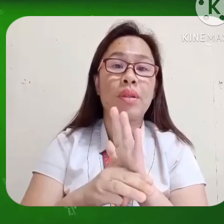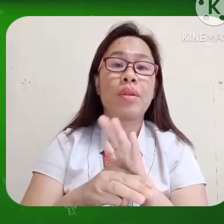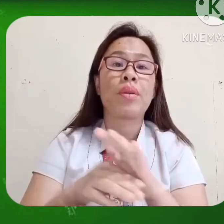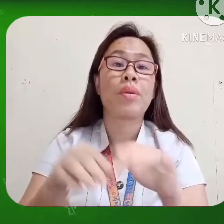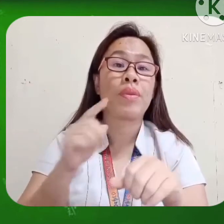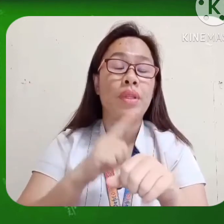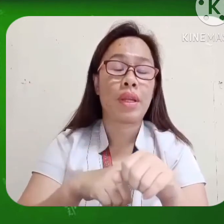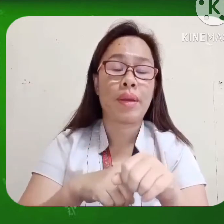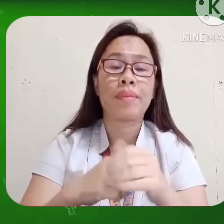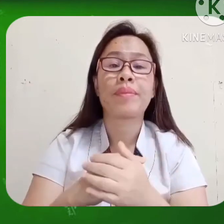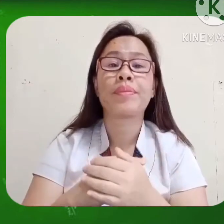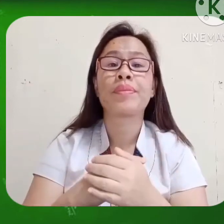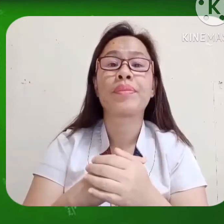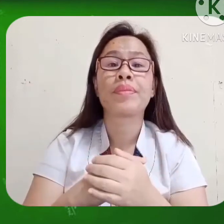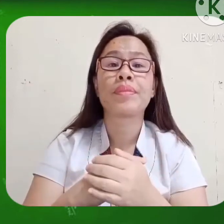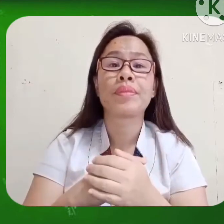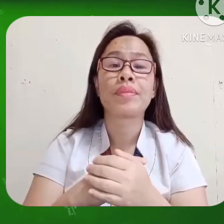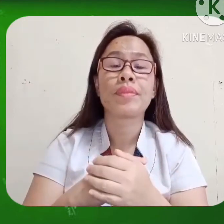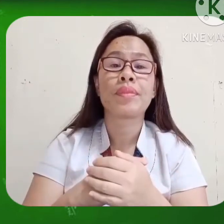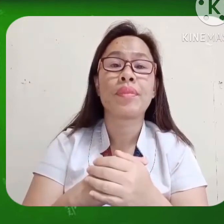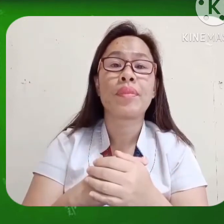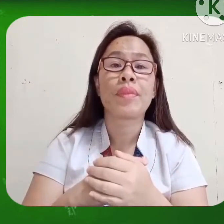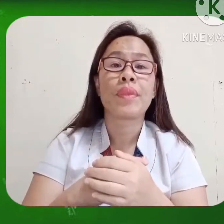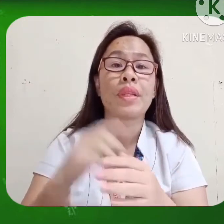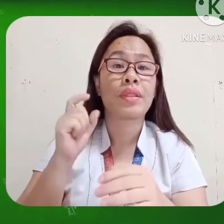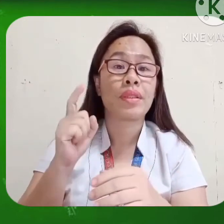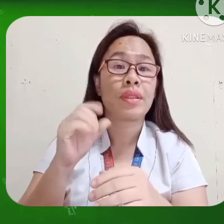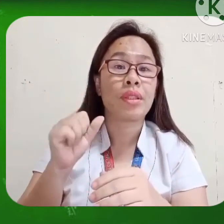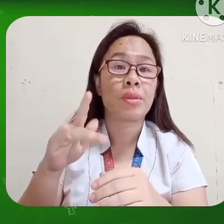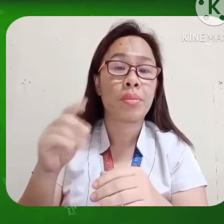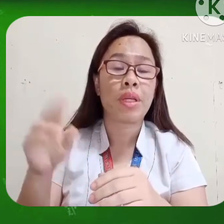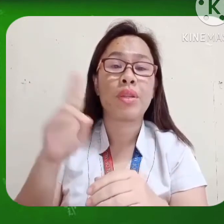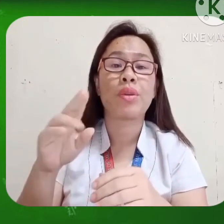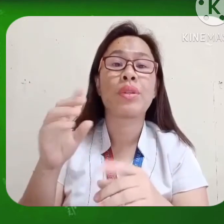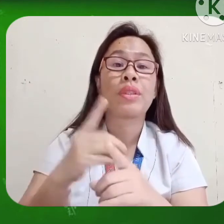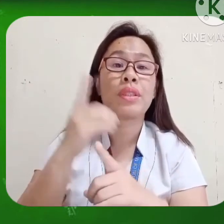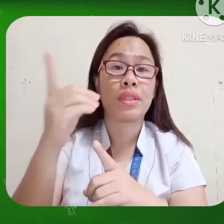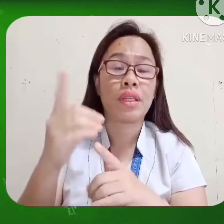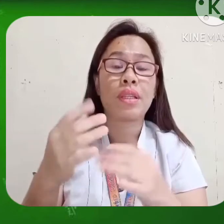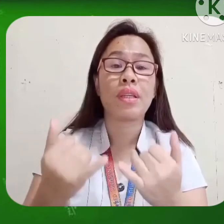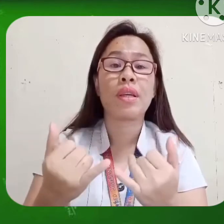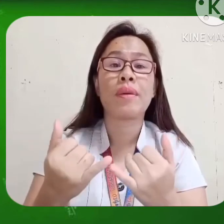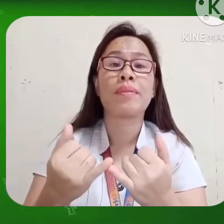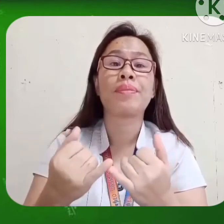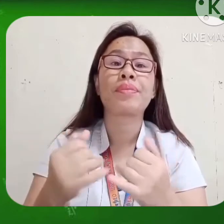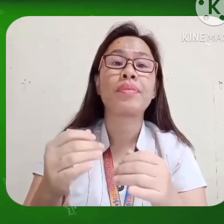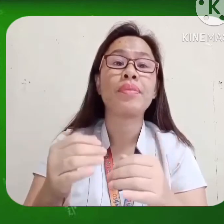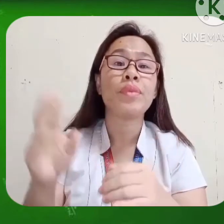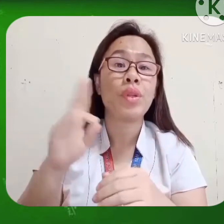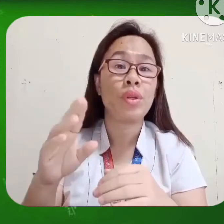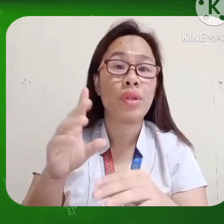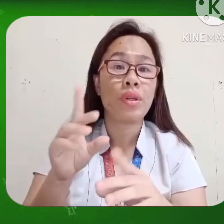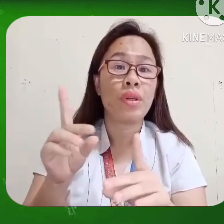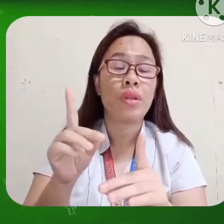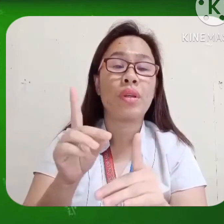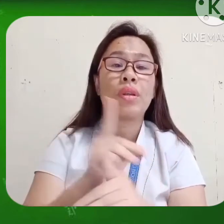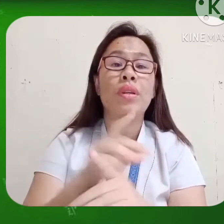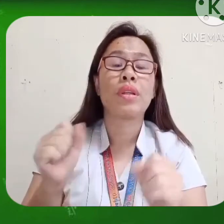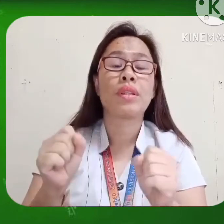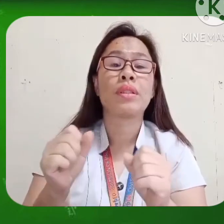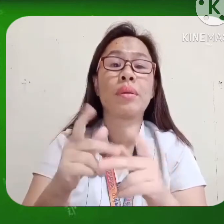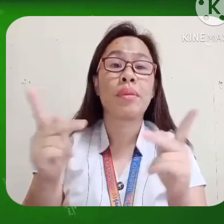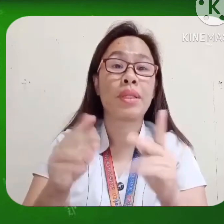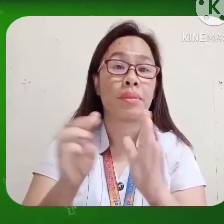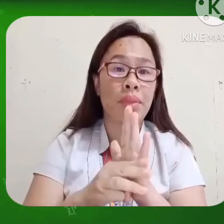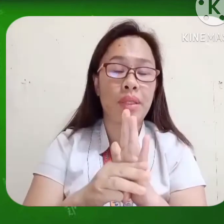elapsed time. Kanina sa speed, we used distance. And now, we will be using the displacement,